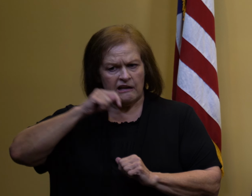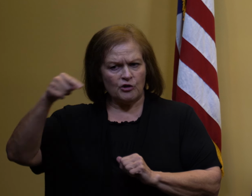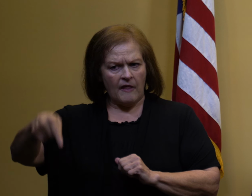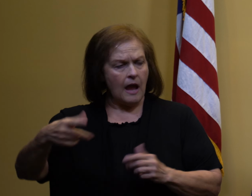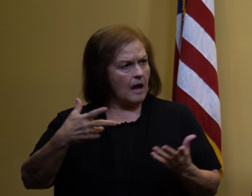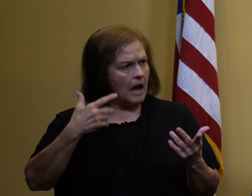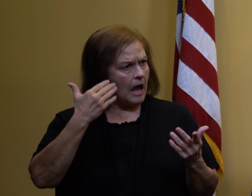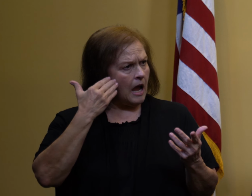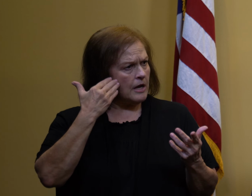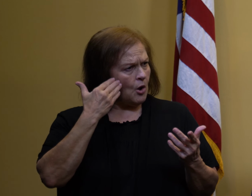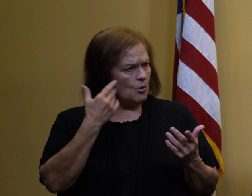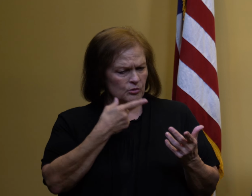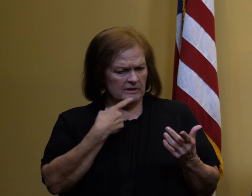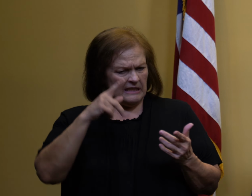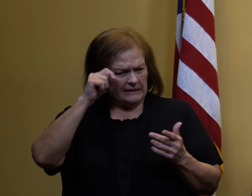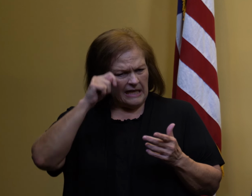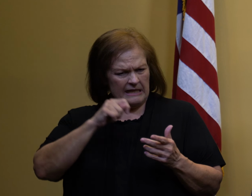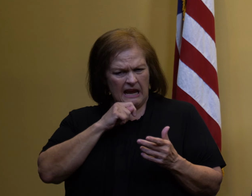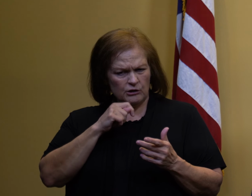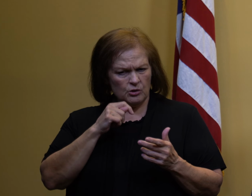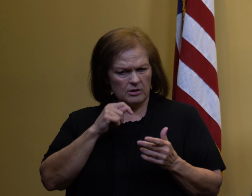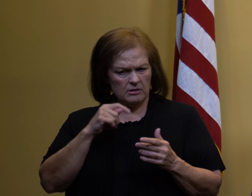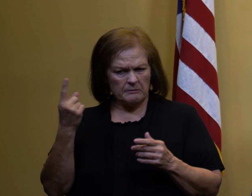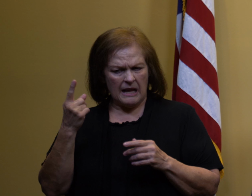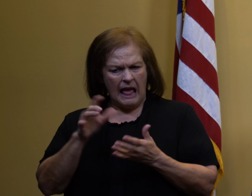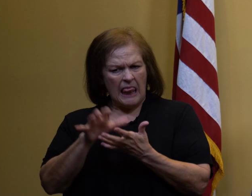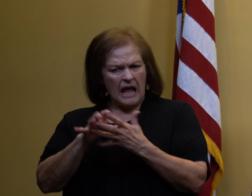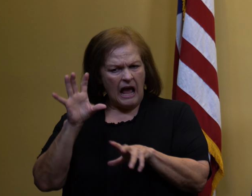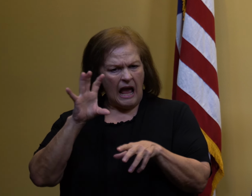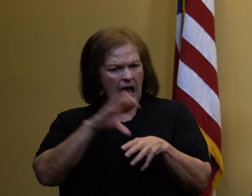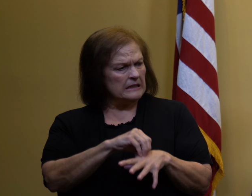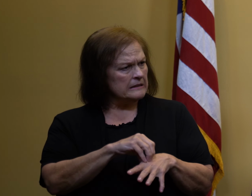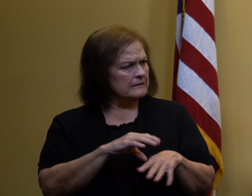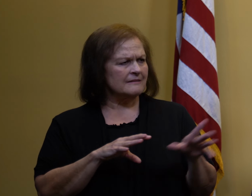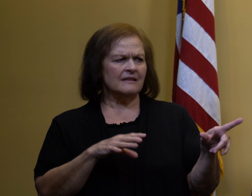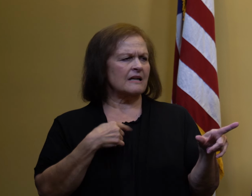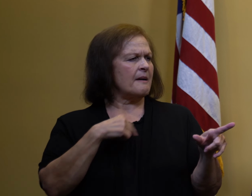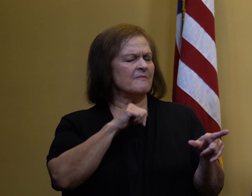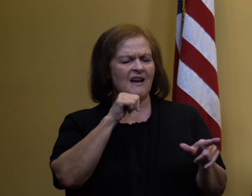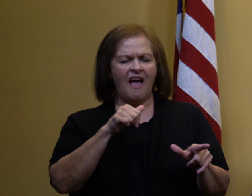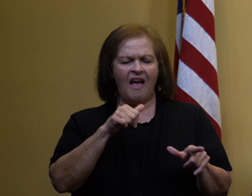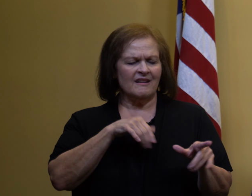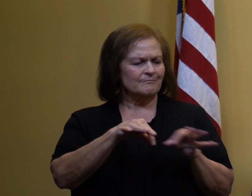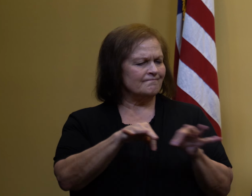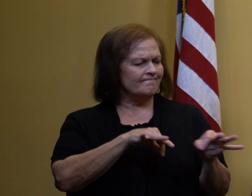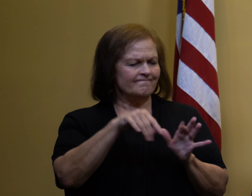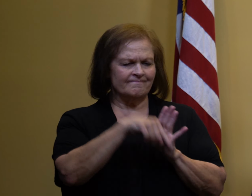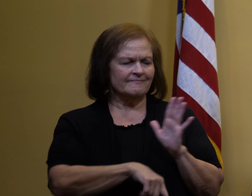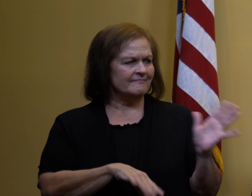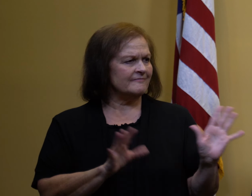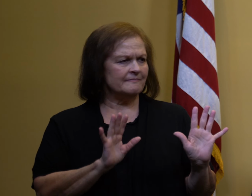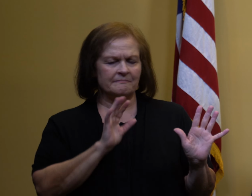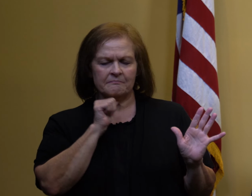who was bitten by an alligator, if you want to. You know, I'm not going to get into the details of that. I'm just